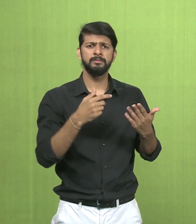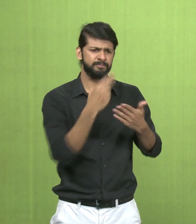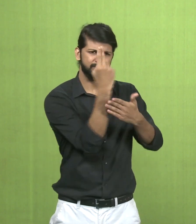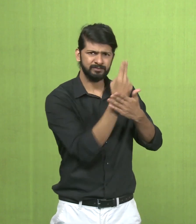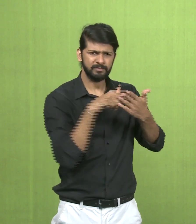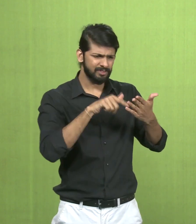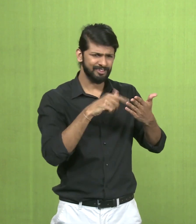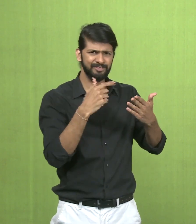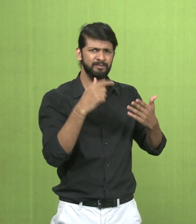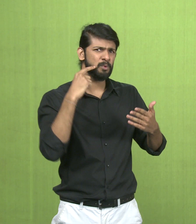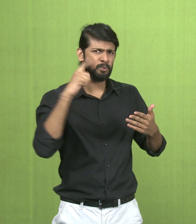Medium of creating illustration.